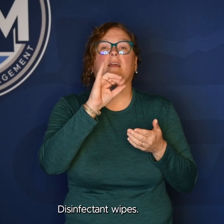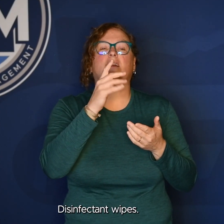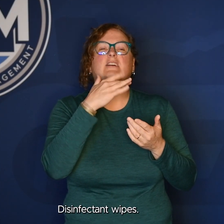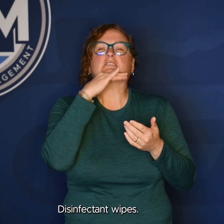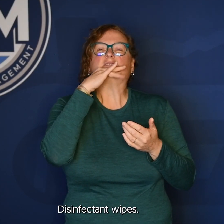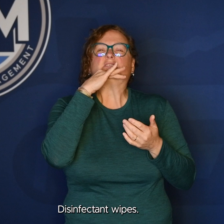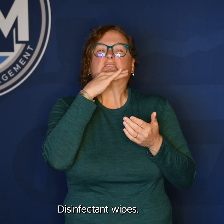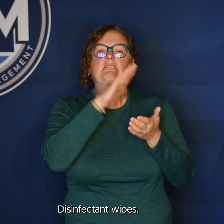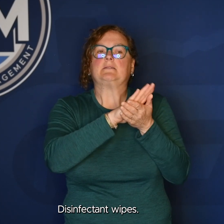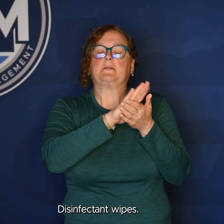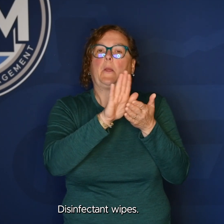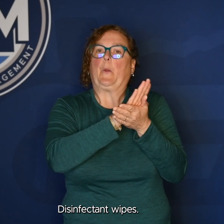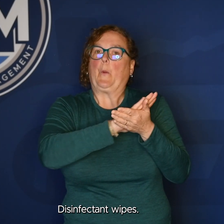disinfectant wipes,